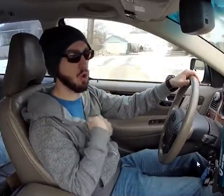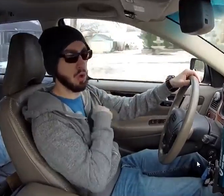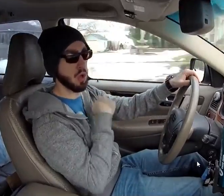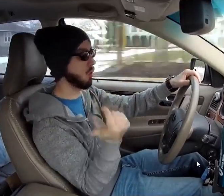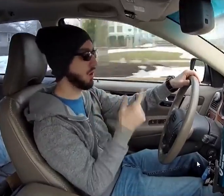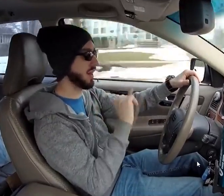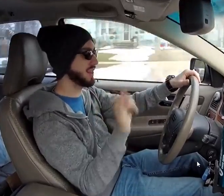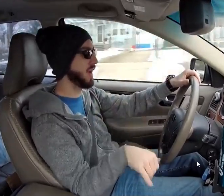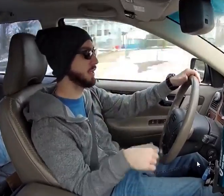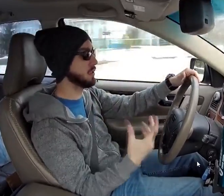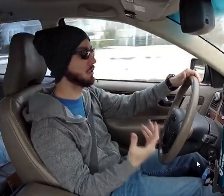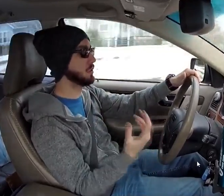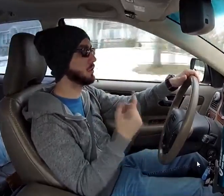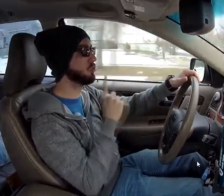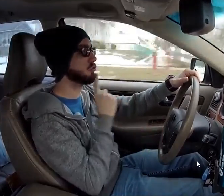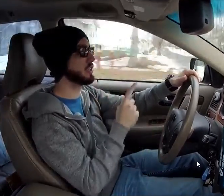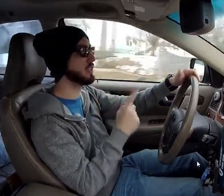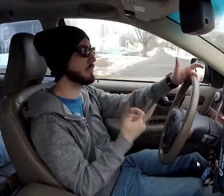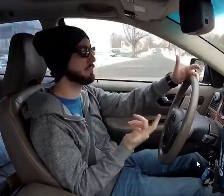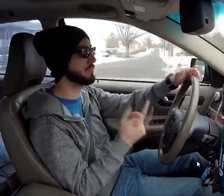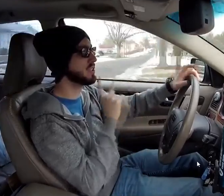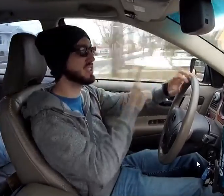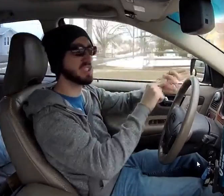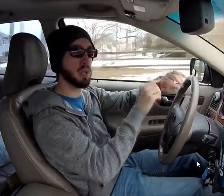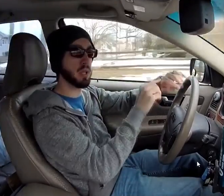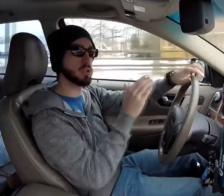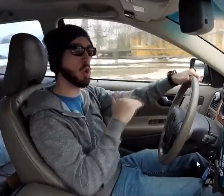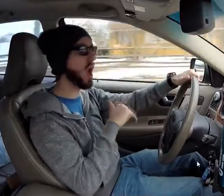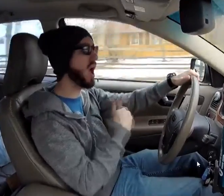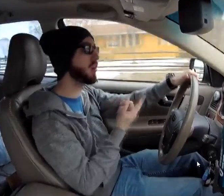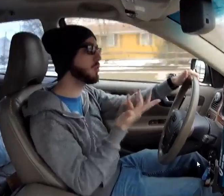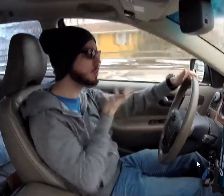Some people complain about McDonald's ignoring deaf people's business.